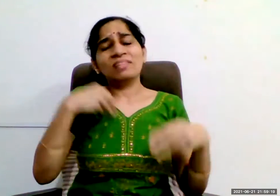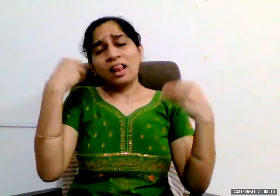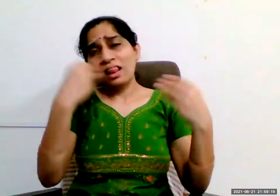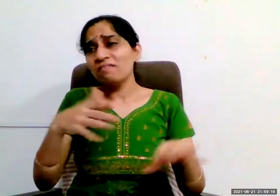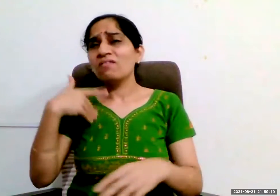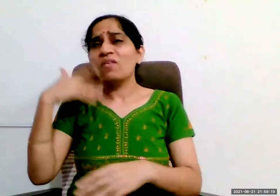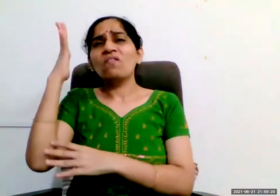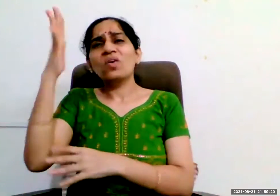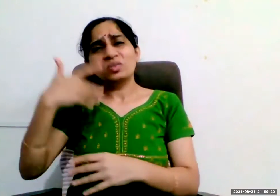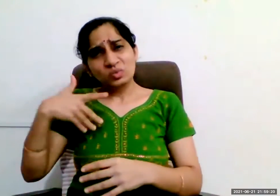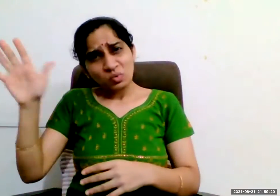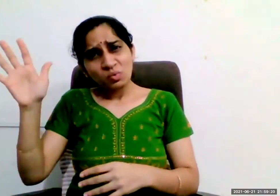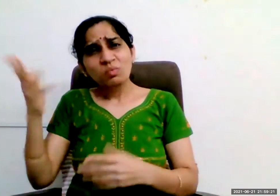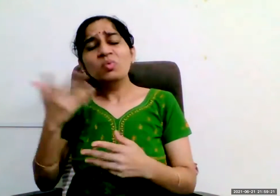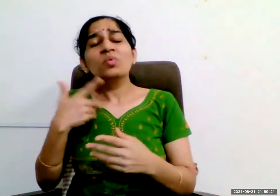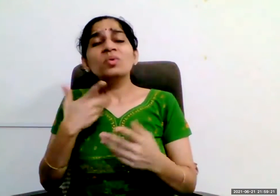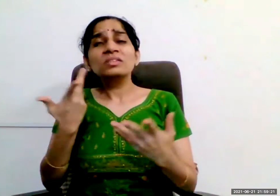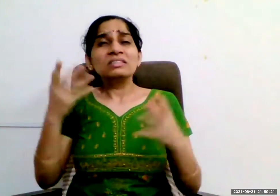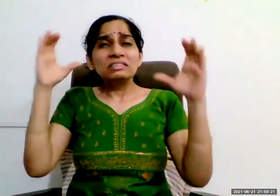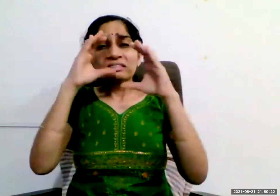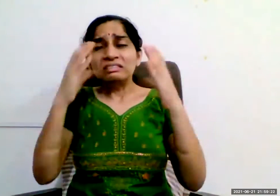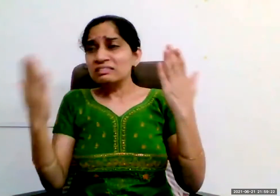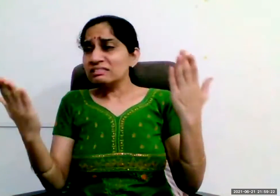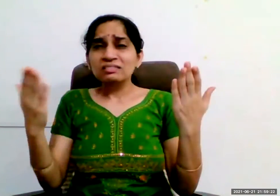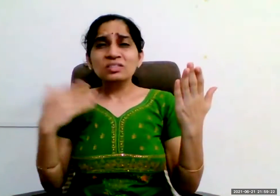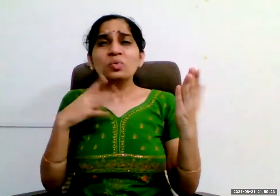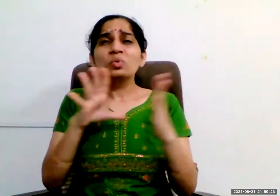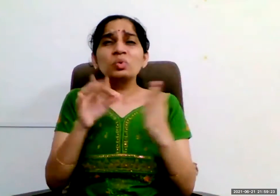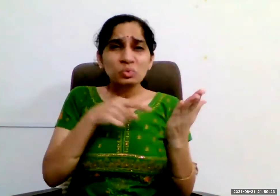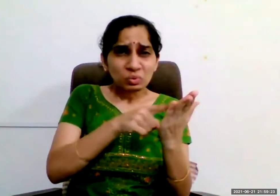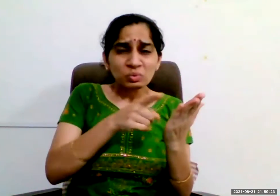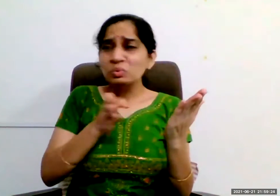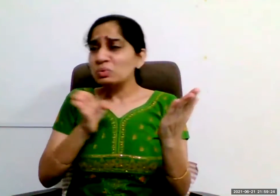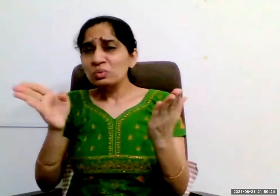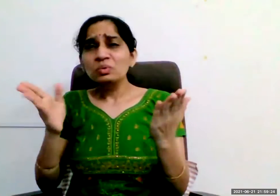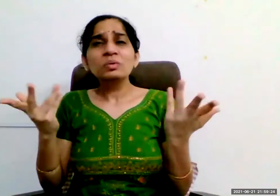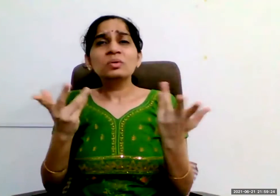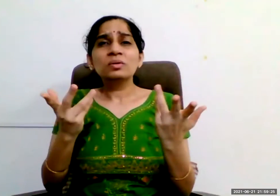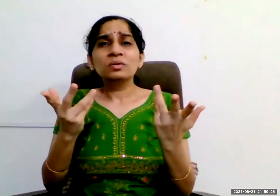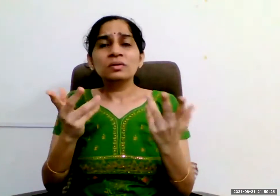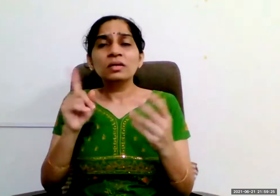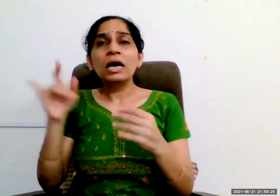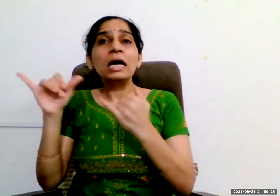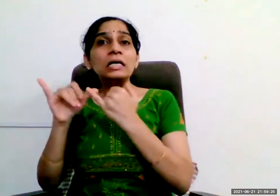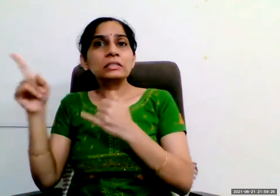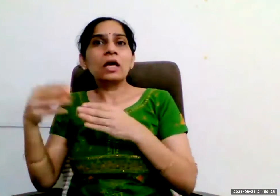So Krishna guides him, and finally, in the end, he leaves the decision making in the hand of Arjun.